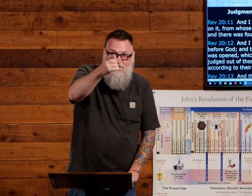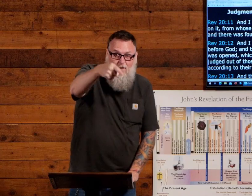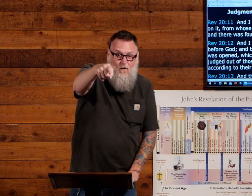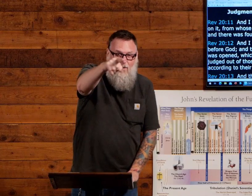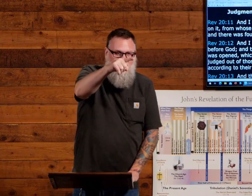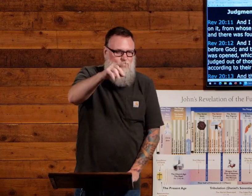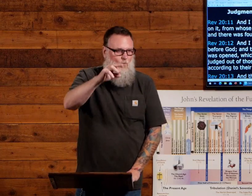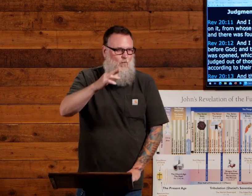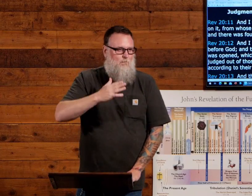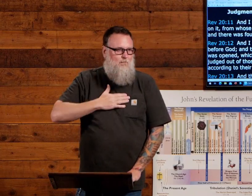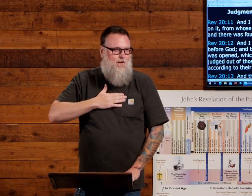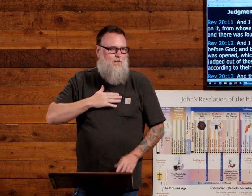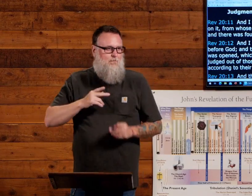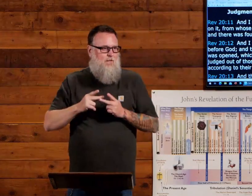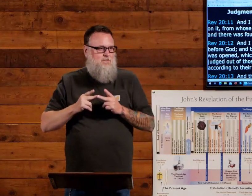which is my favorite of those things?